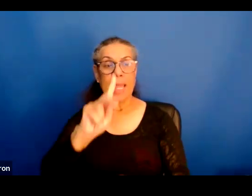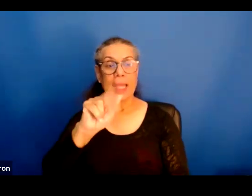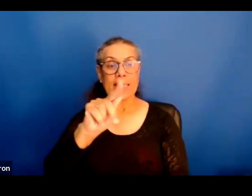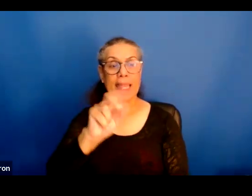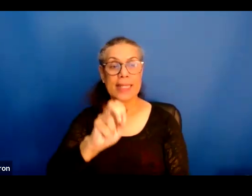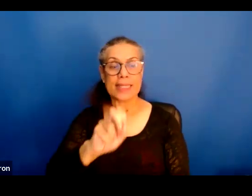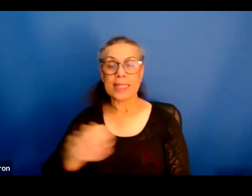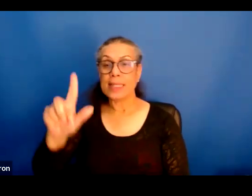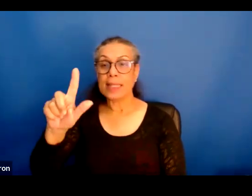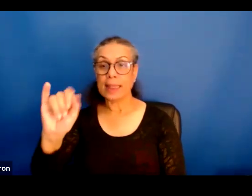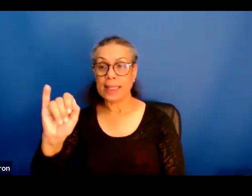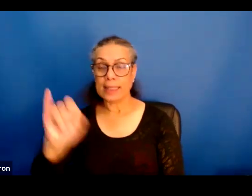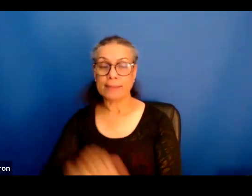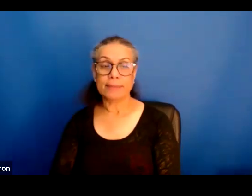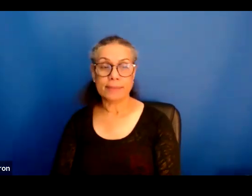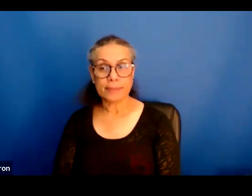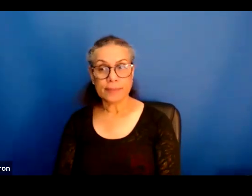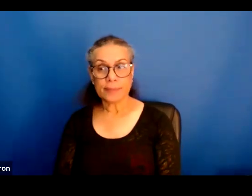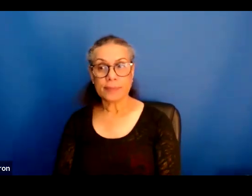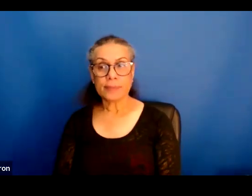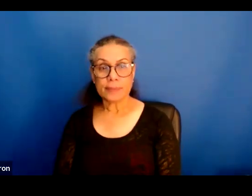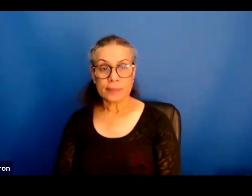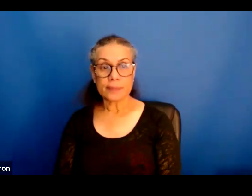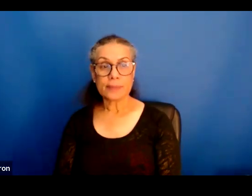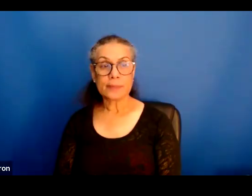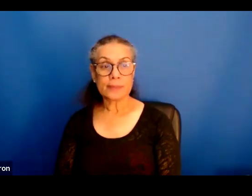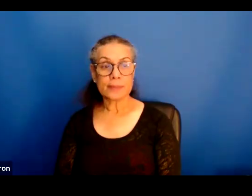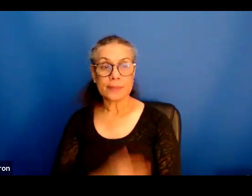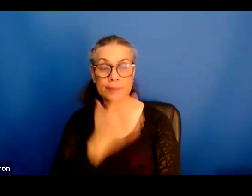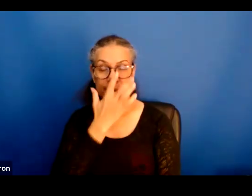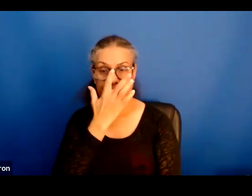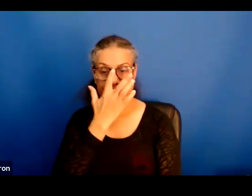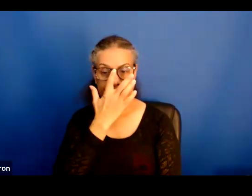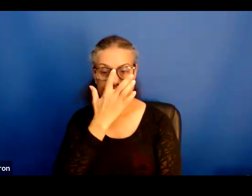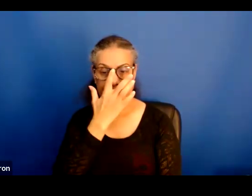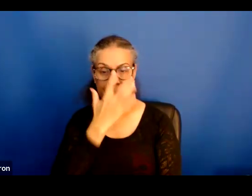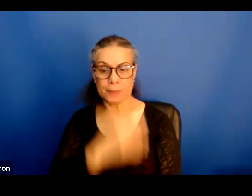Louis, Lynn Ye, and Jasmine McGovern.